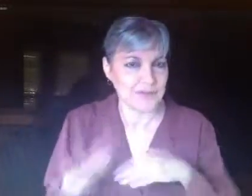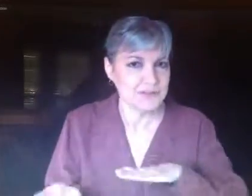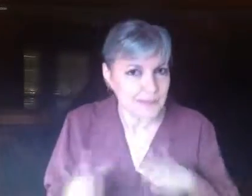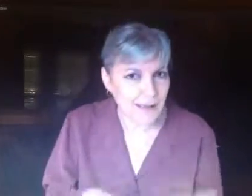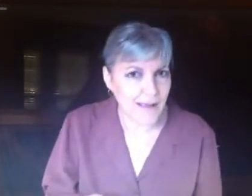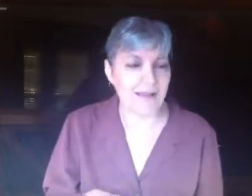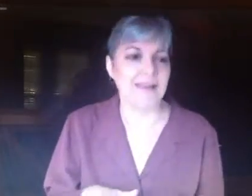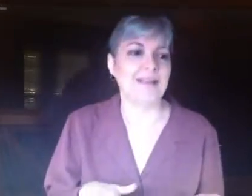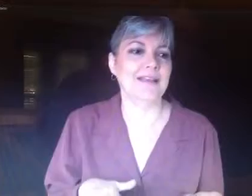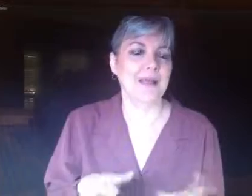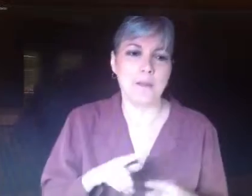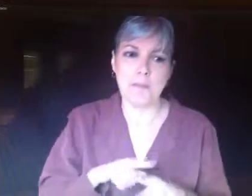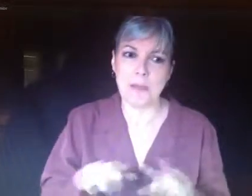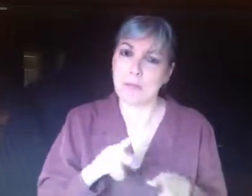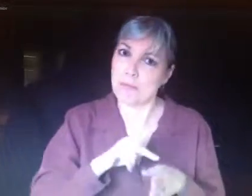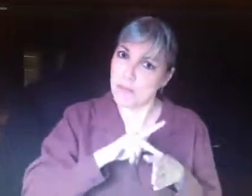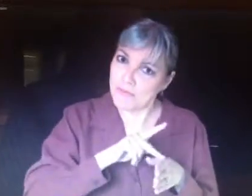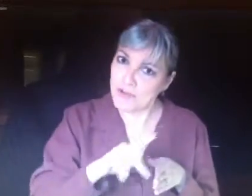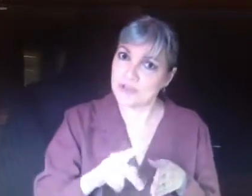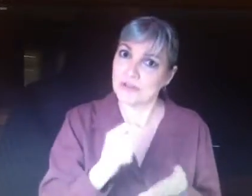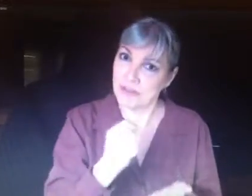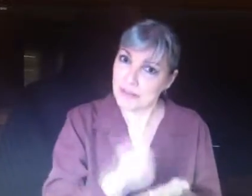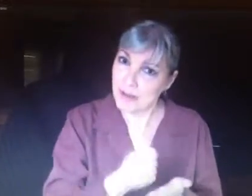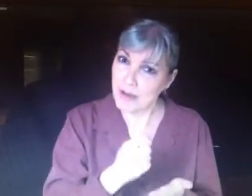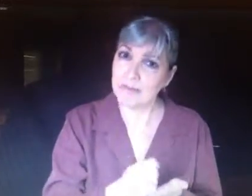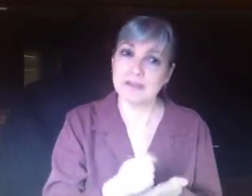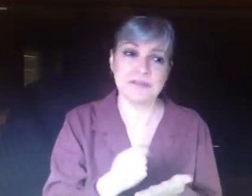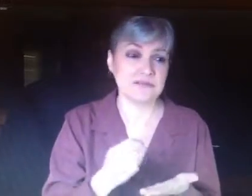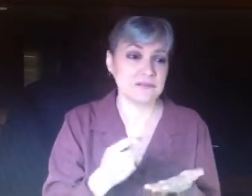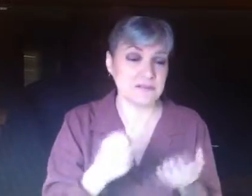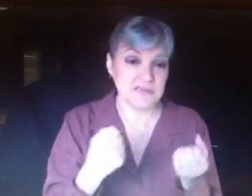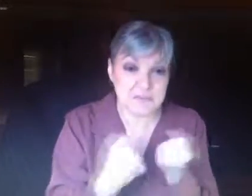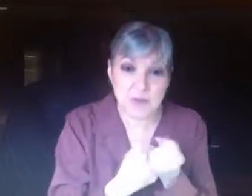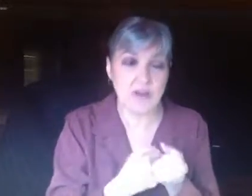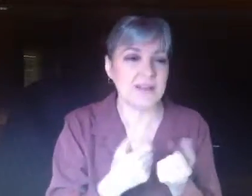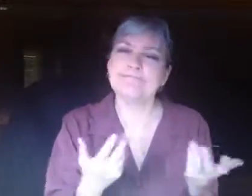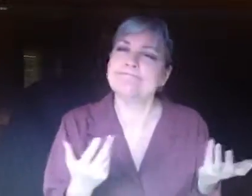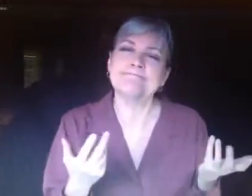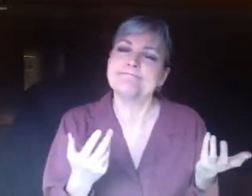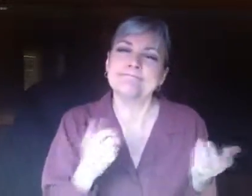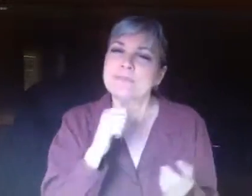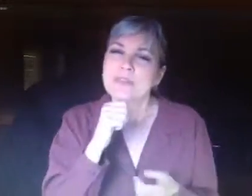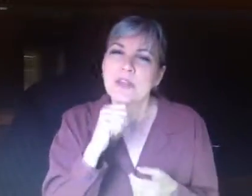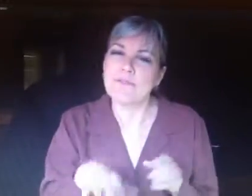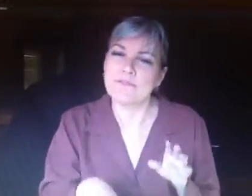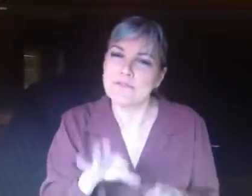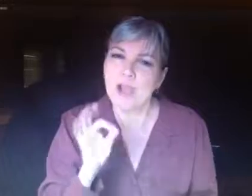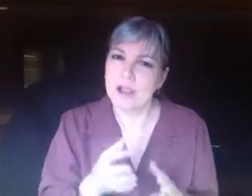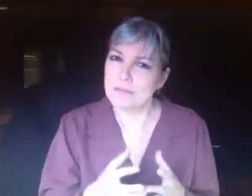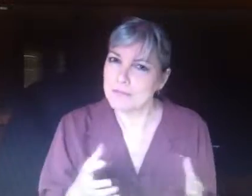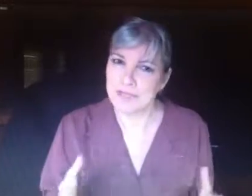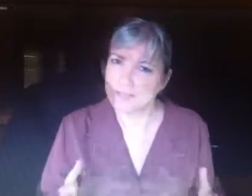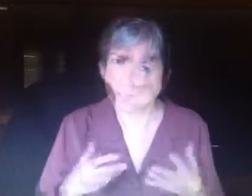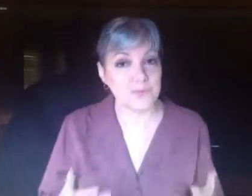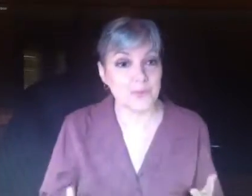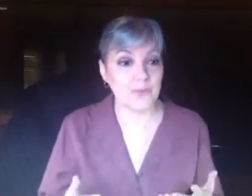for help. But there's not a lot of professional therapists who help support with this type of